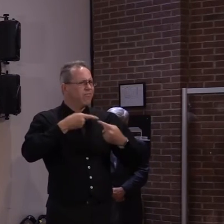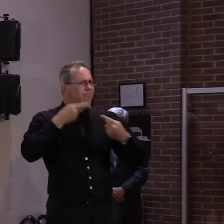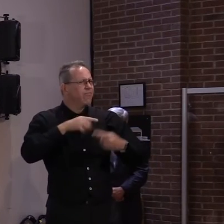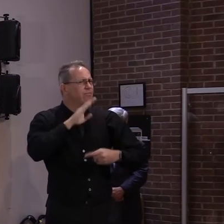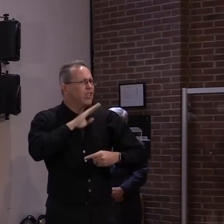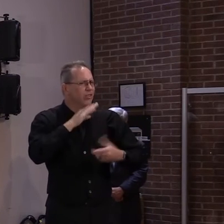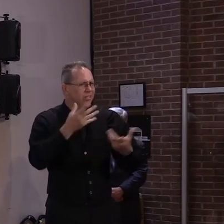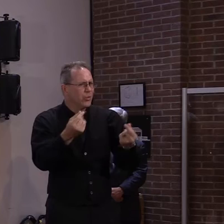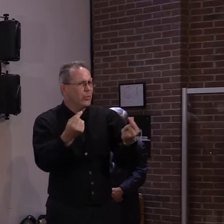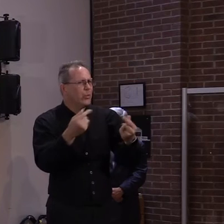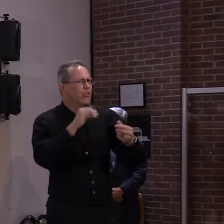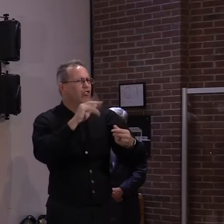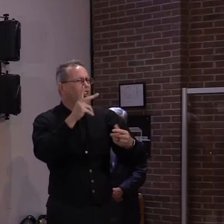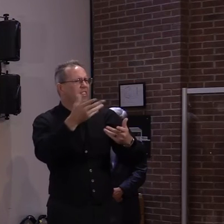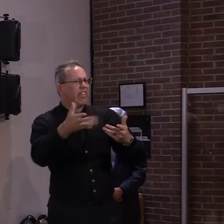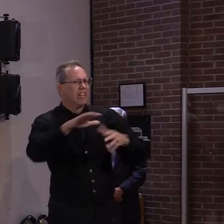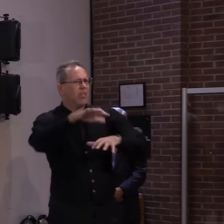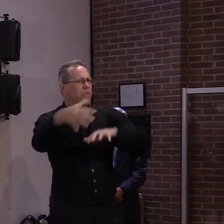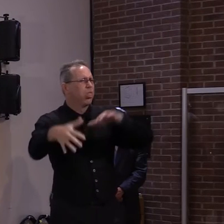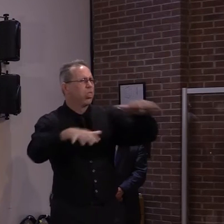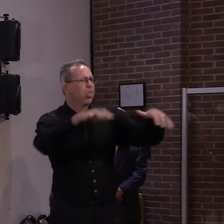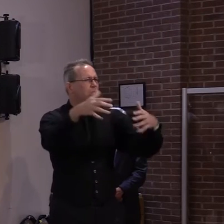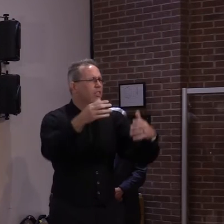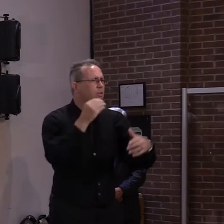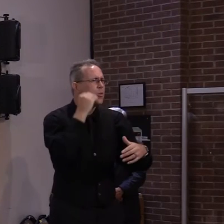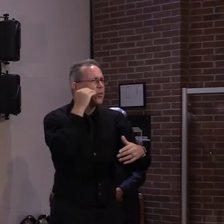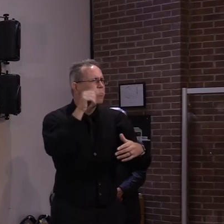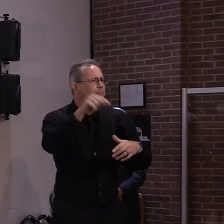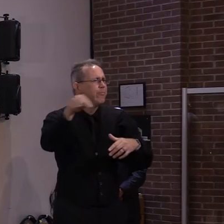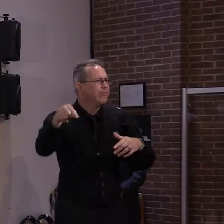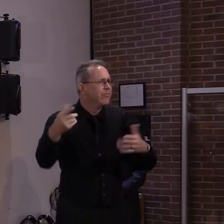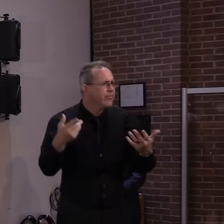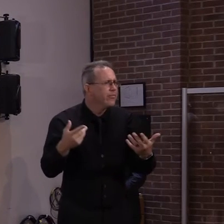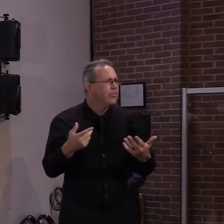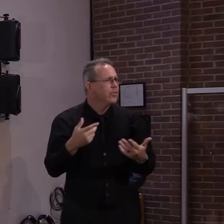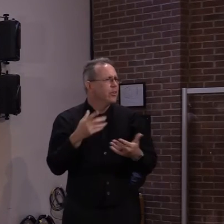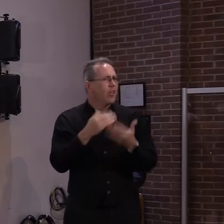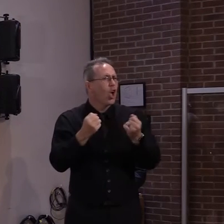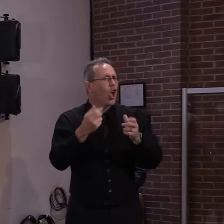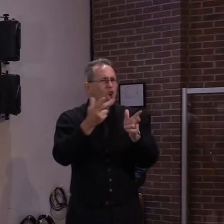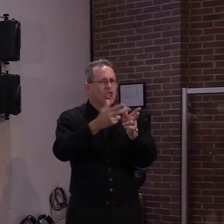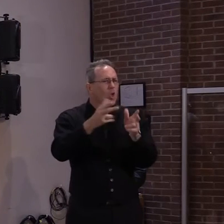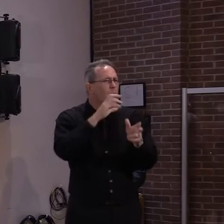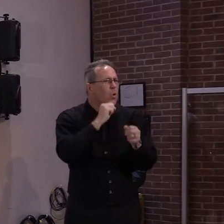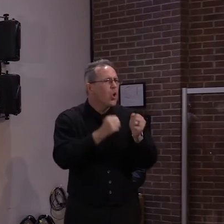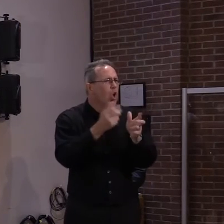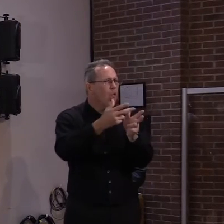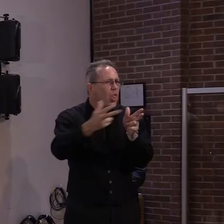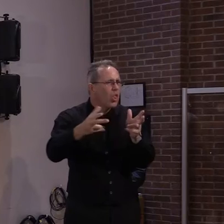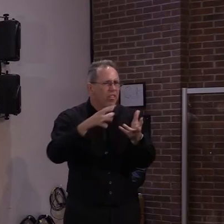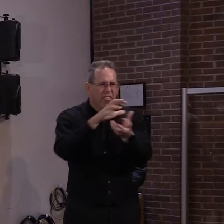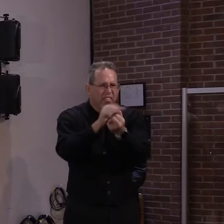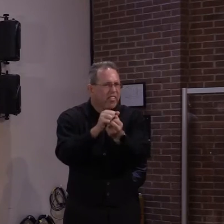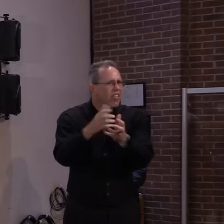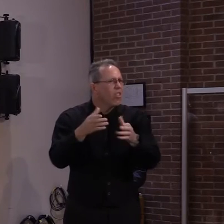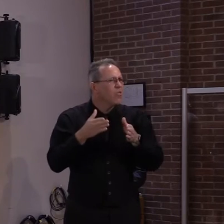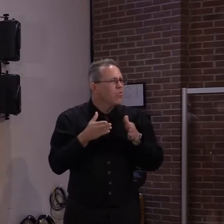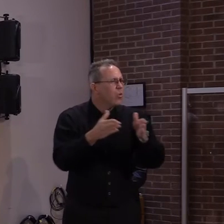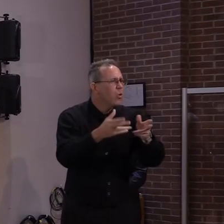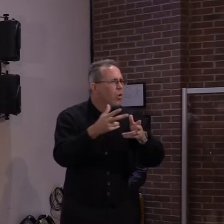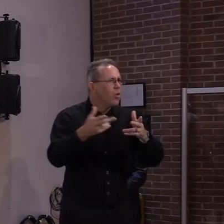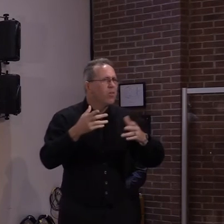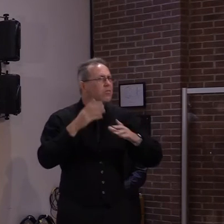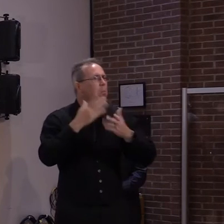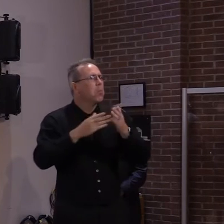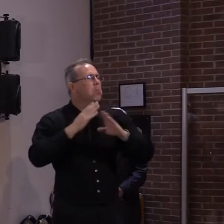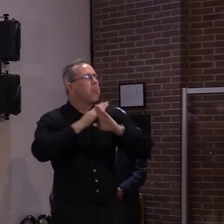do if they see vehicles that are parked on the road blocking both ways or are dumping antifreeze on the ground?